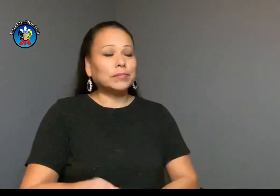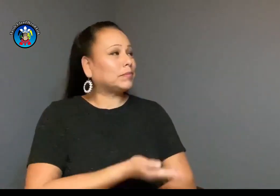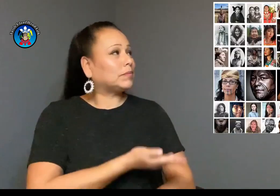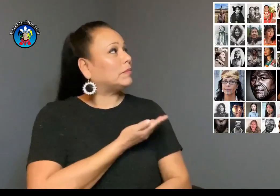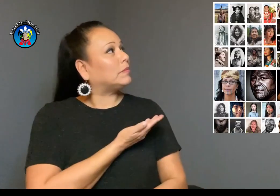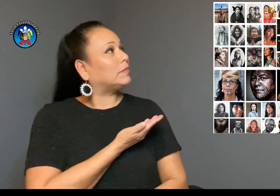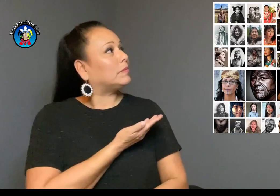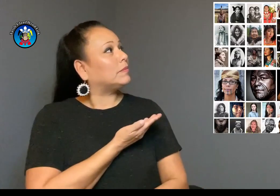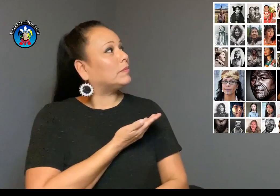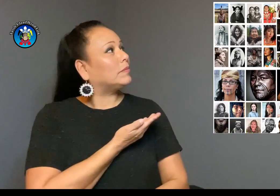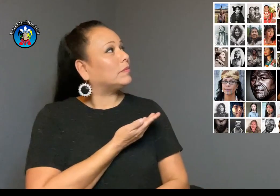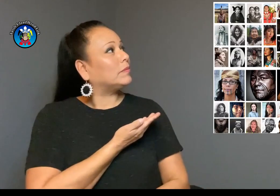And here they are.